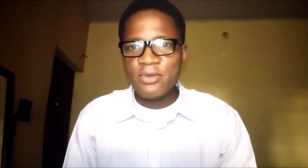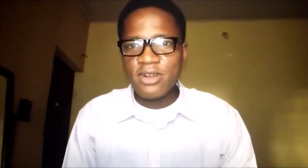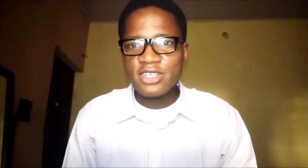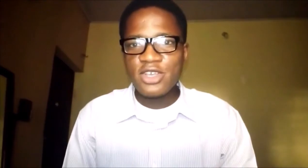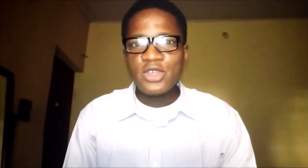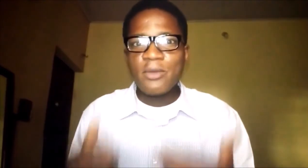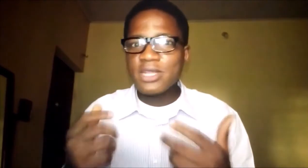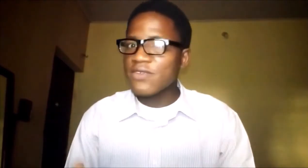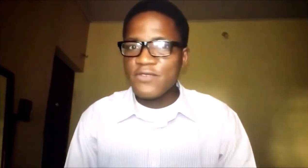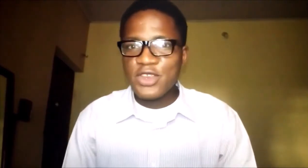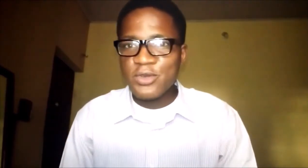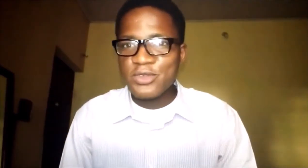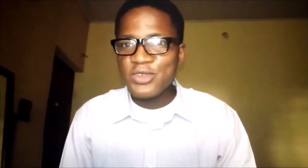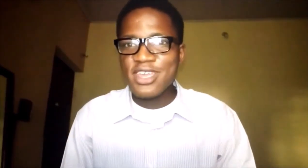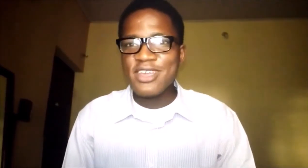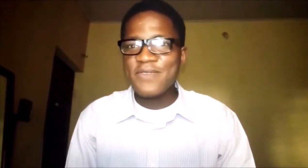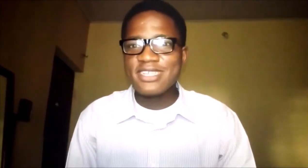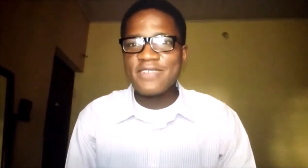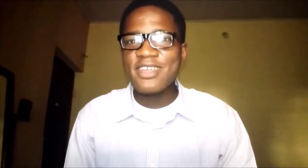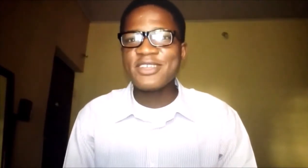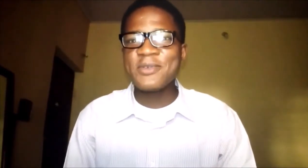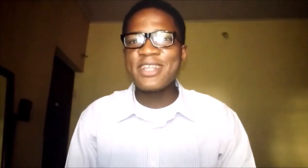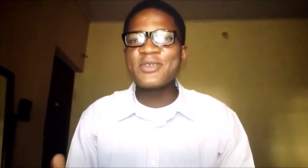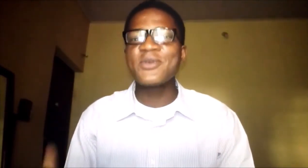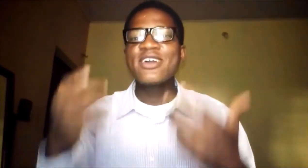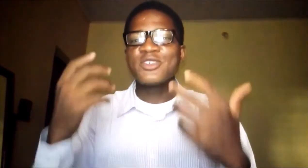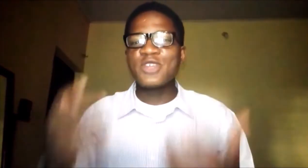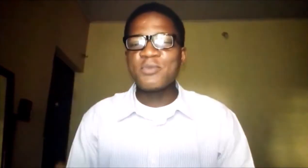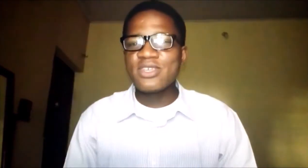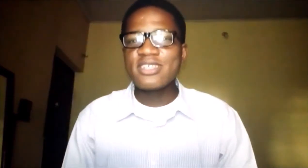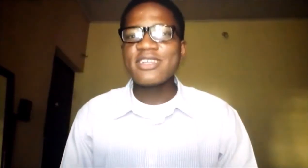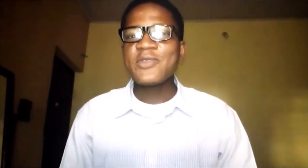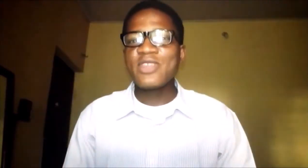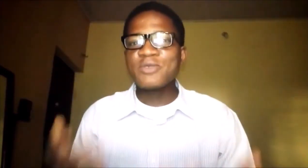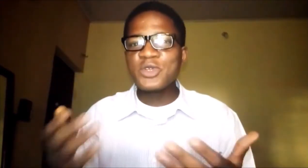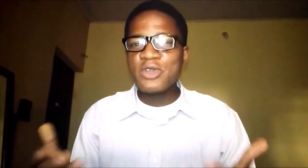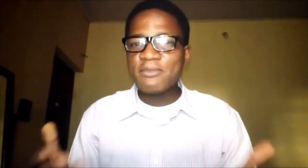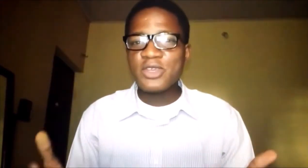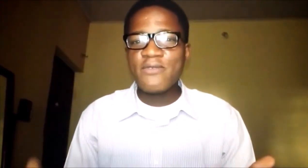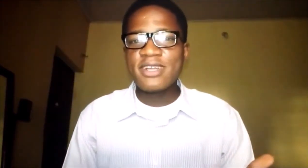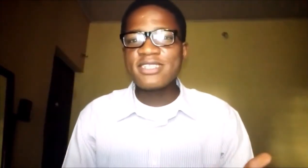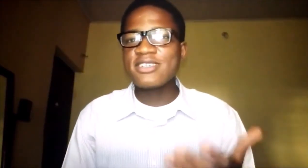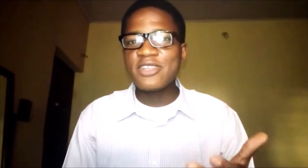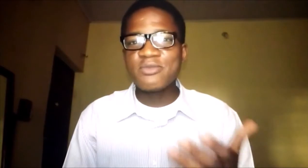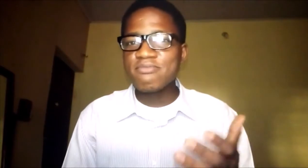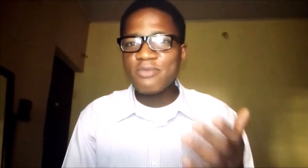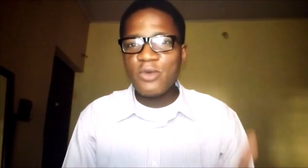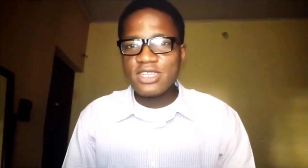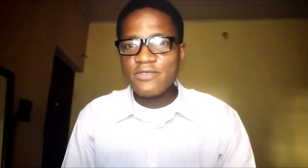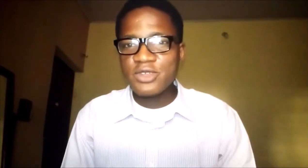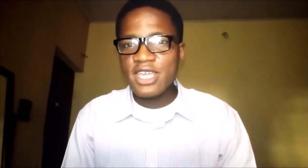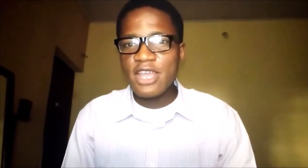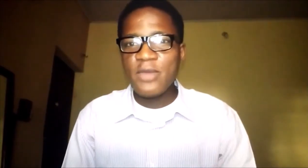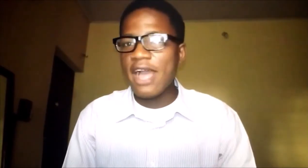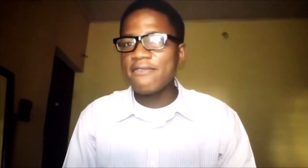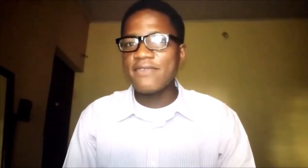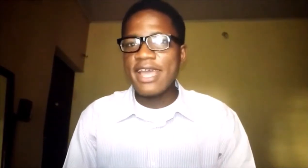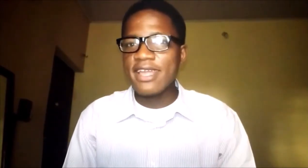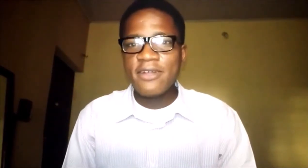progress. So I'm waiting for the videos. Okay, fastest fingers, come on, let's go. So just put it. So I'm sure you've learned it. Try to watch the videos again. We have like